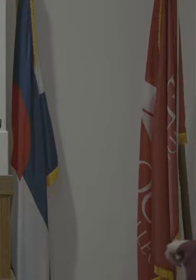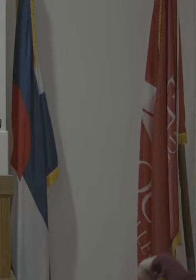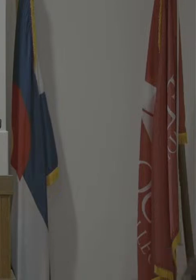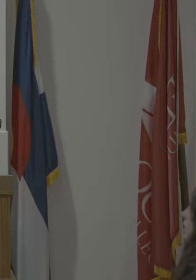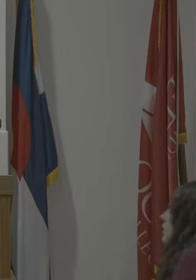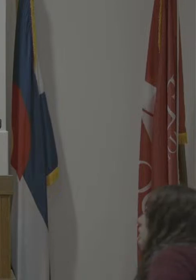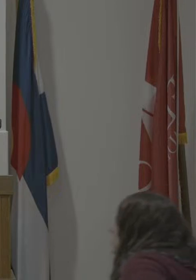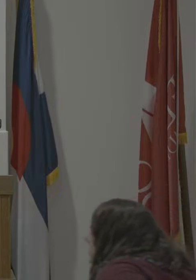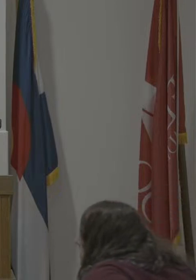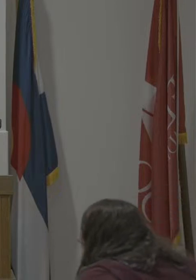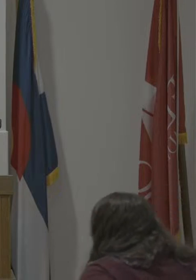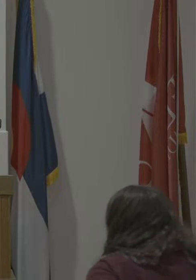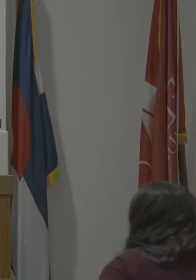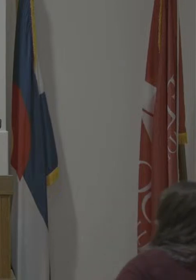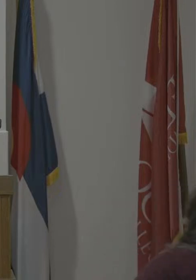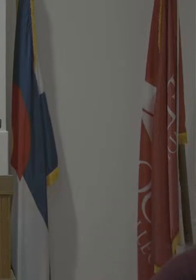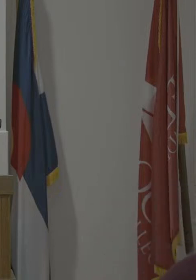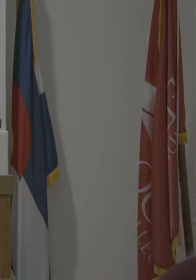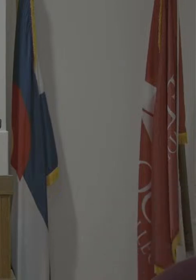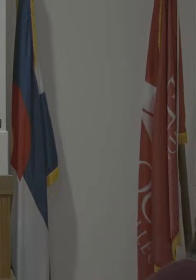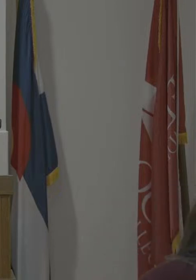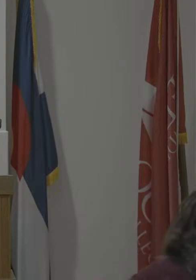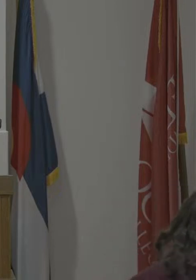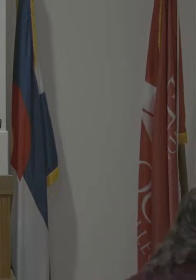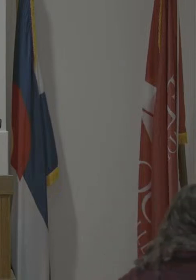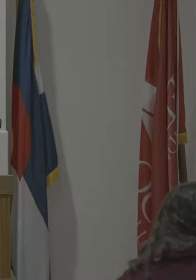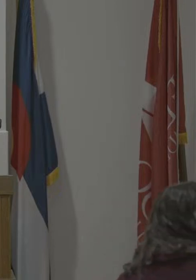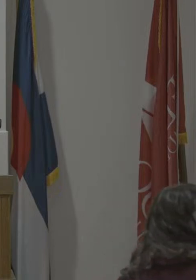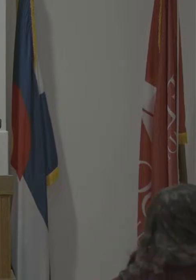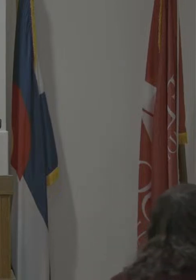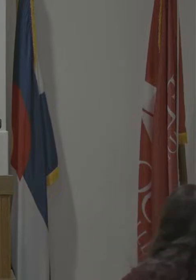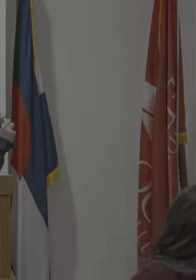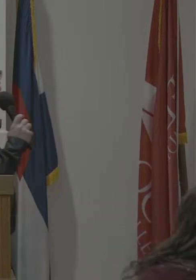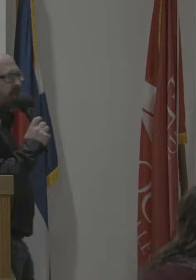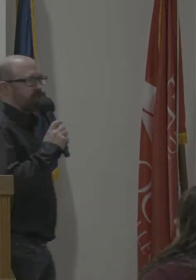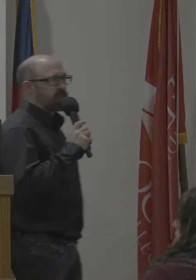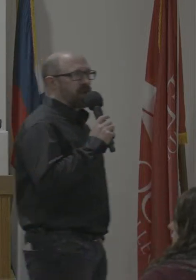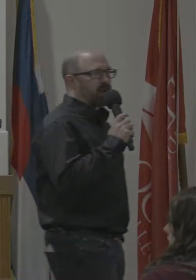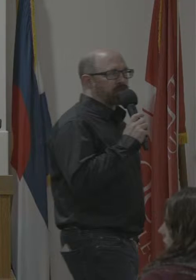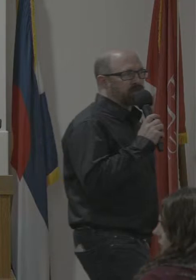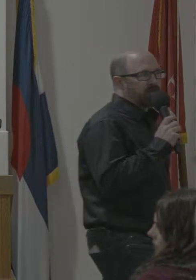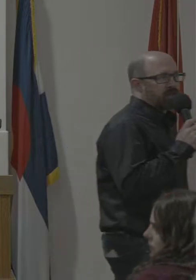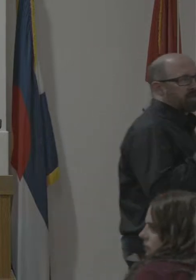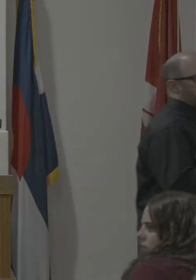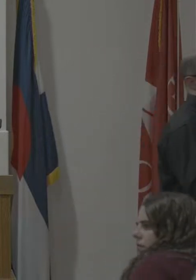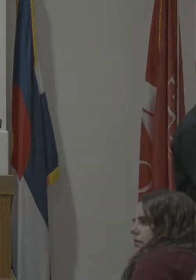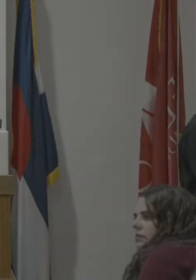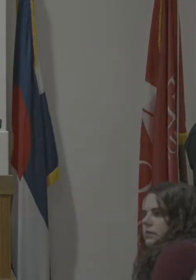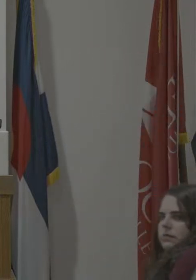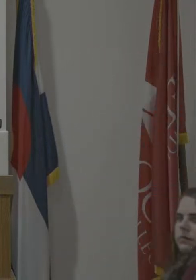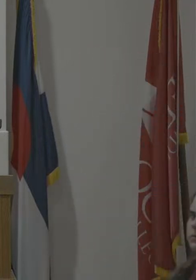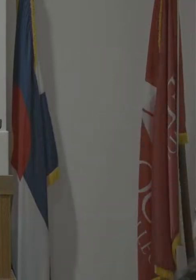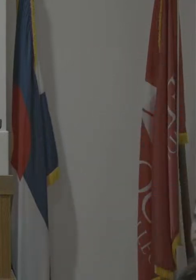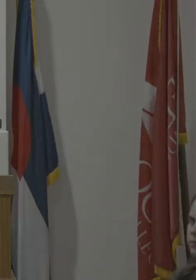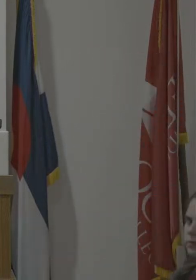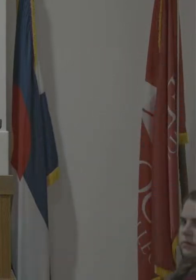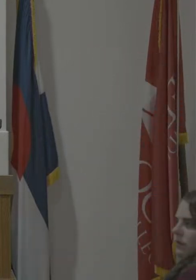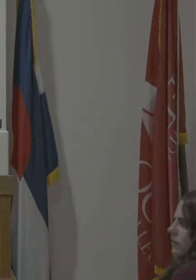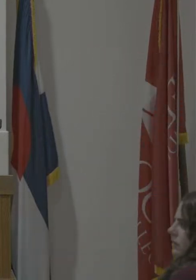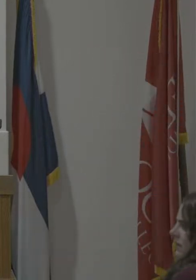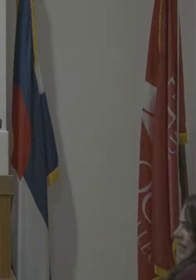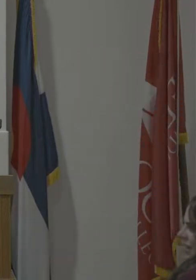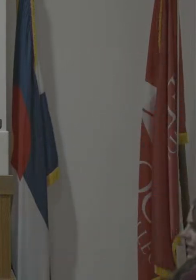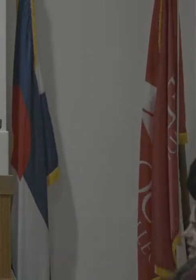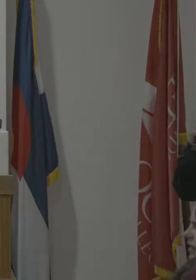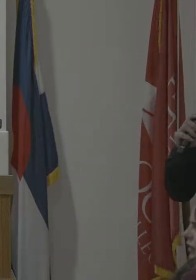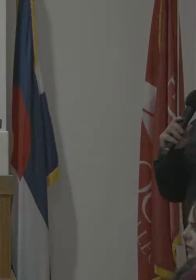We are going to begin in about 8 to 10 minutes, so kind of start to collect yourselves, find your seat, get